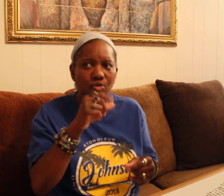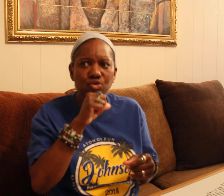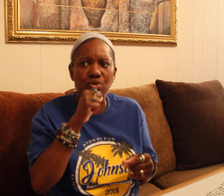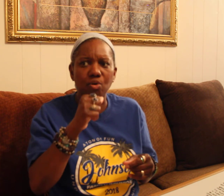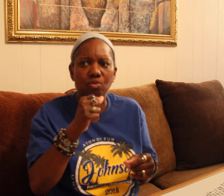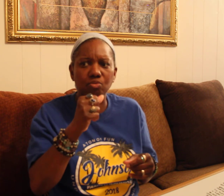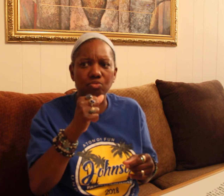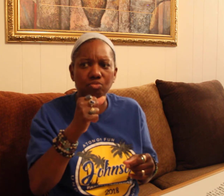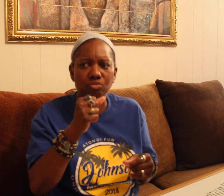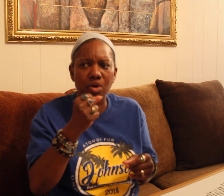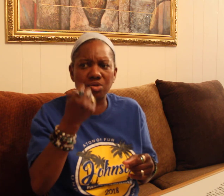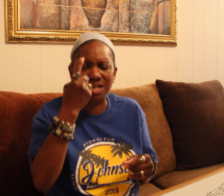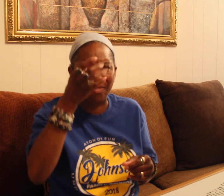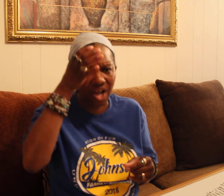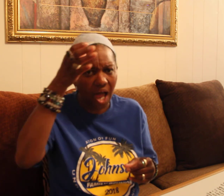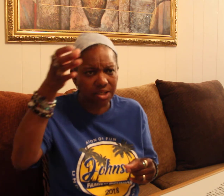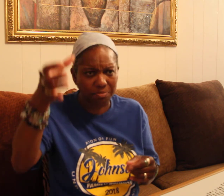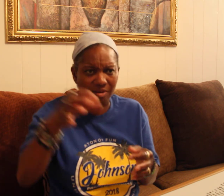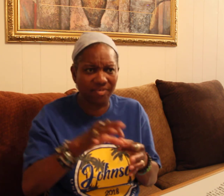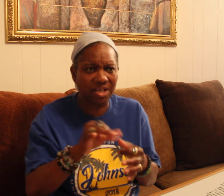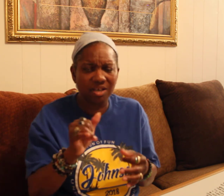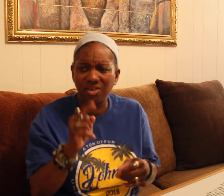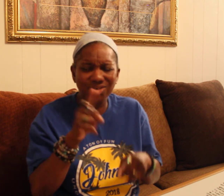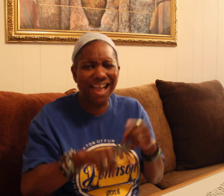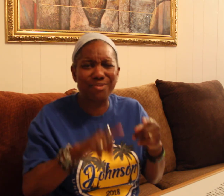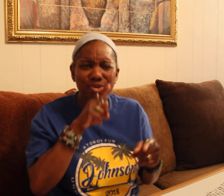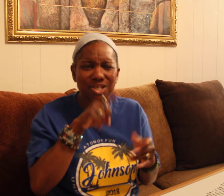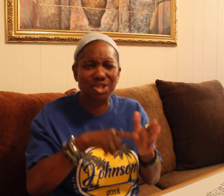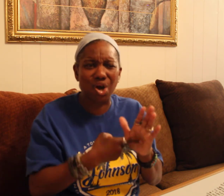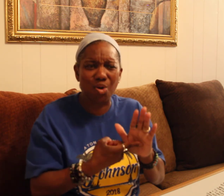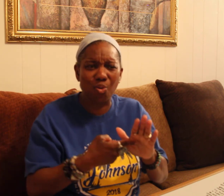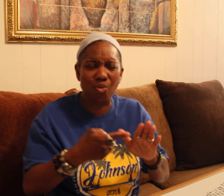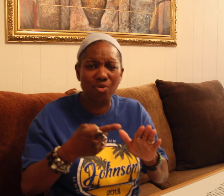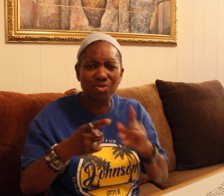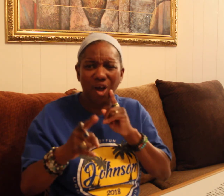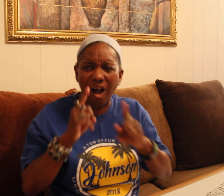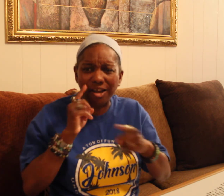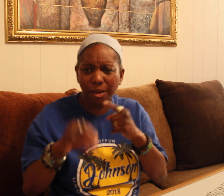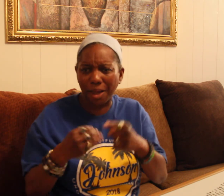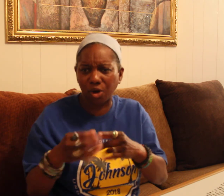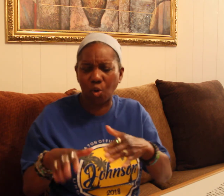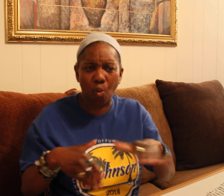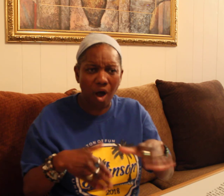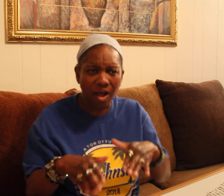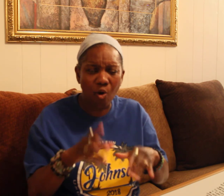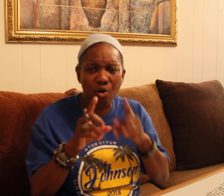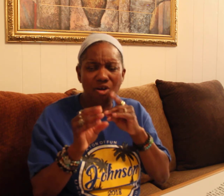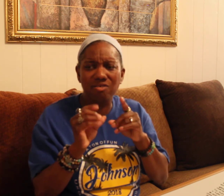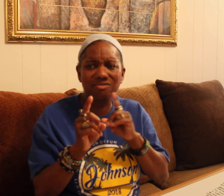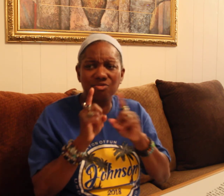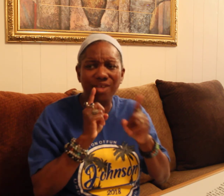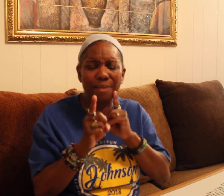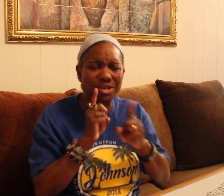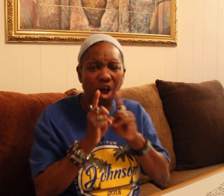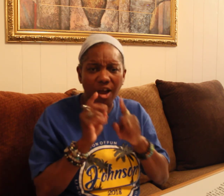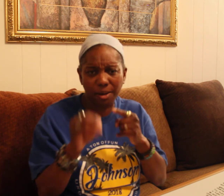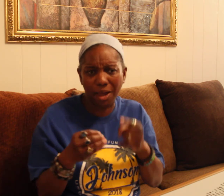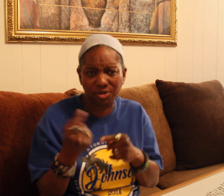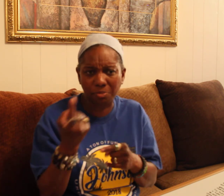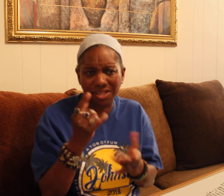you don't understand the concept of it, you can't really start talking about it or walk forward. You can't be talking about something